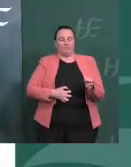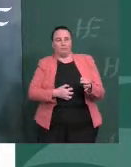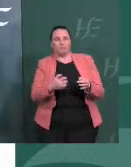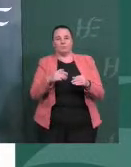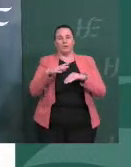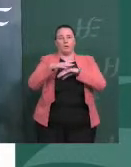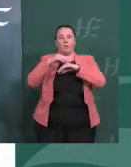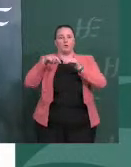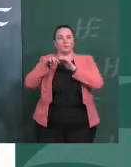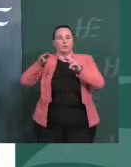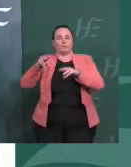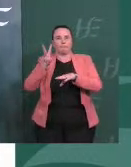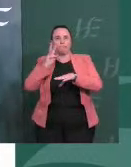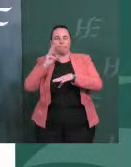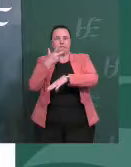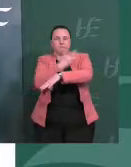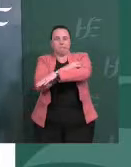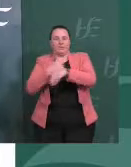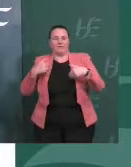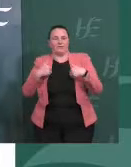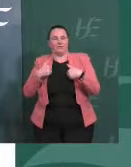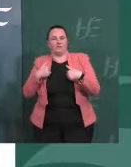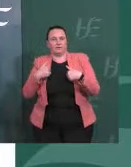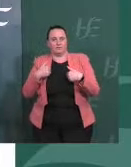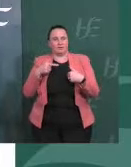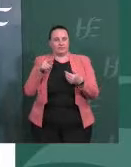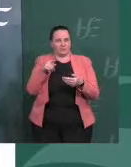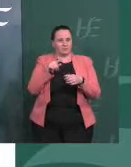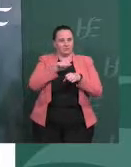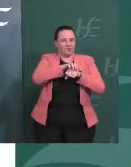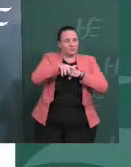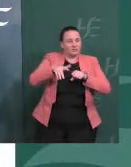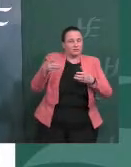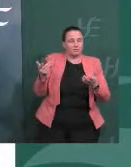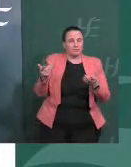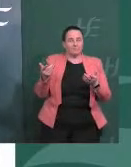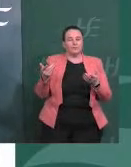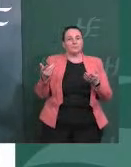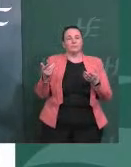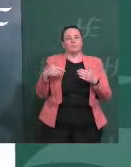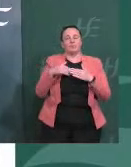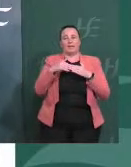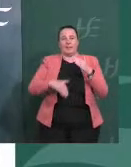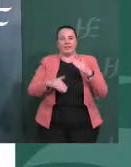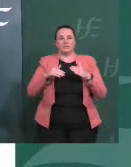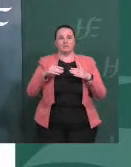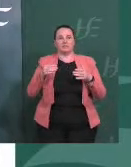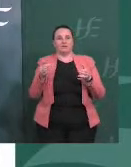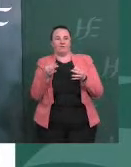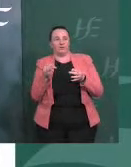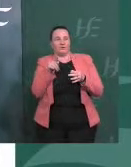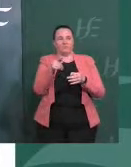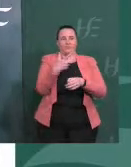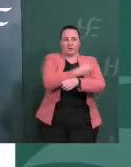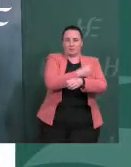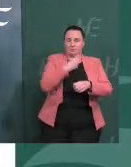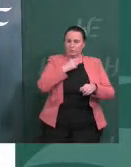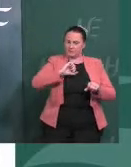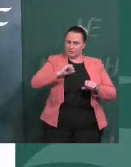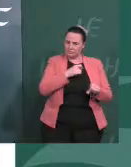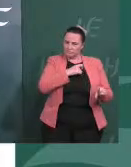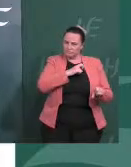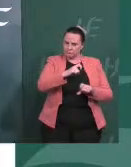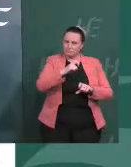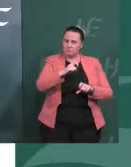among older people who had everything to fear from the virus and much less to fear from the vaccine. That's holding tight in a remarkable way